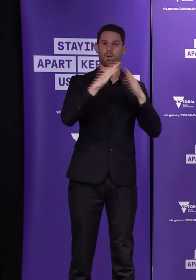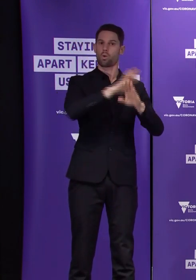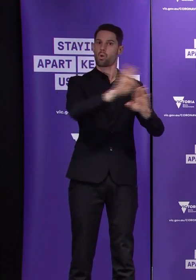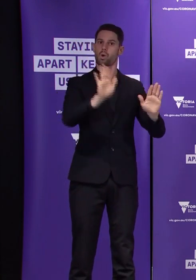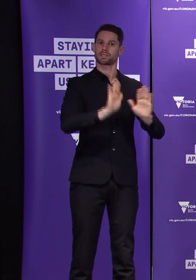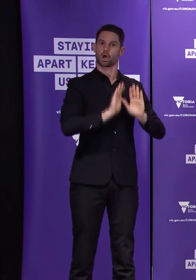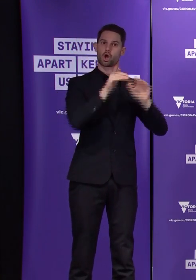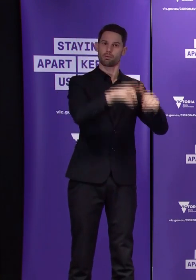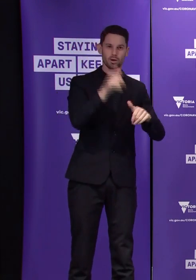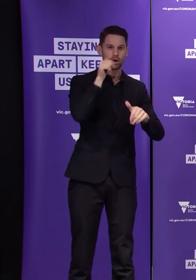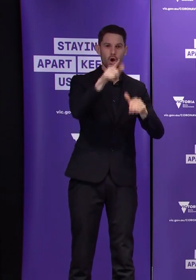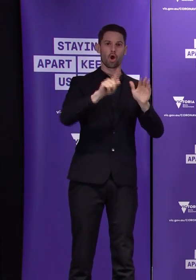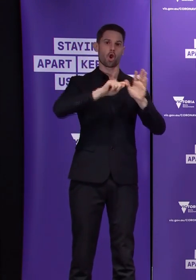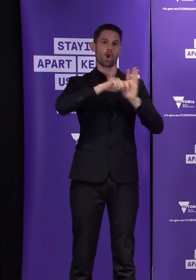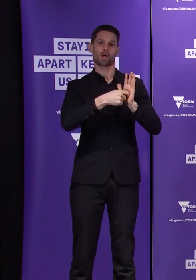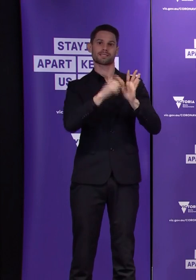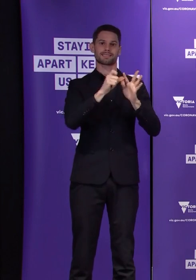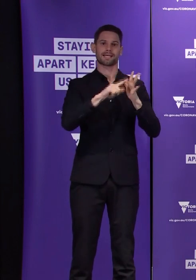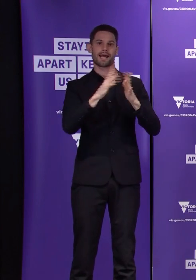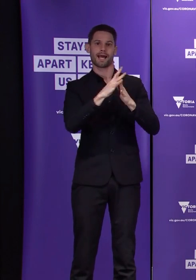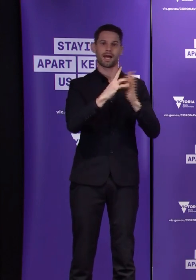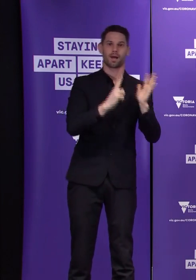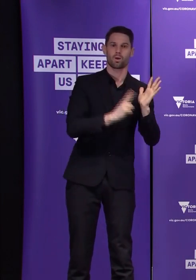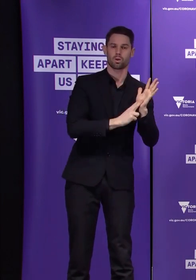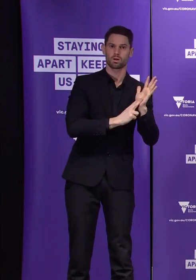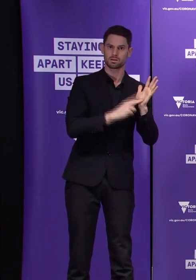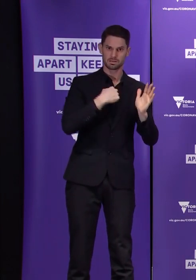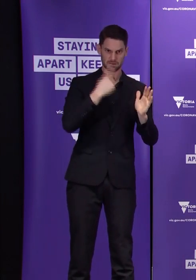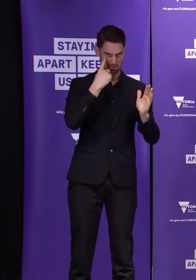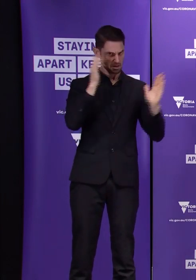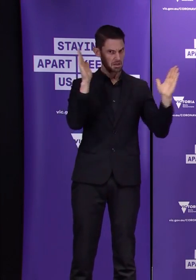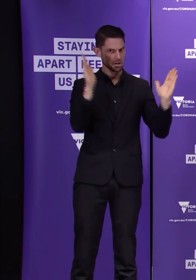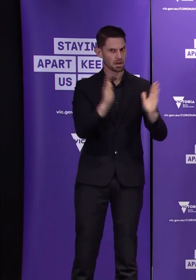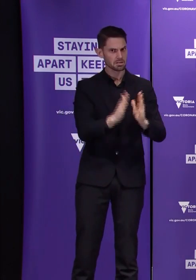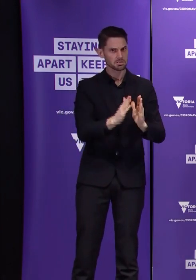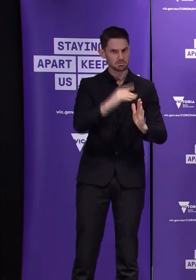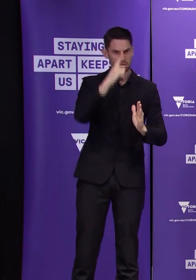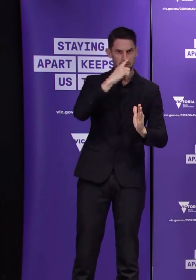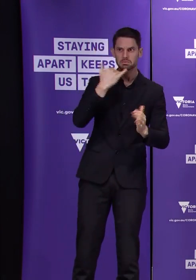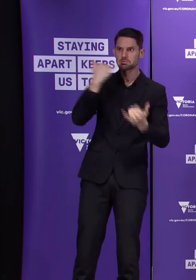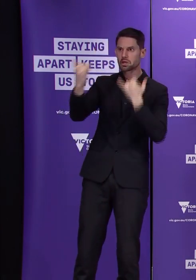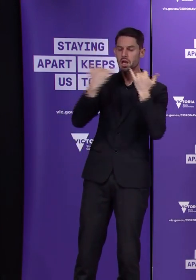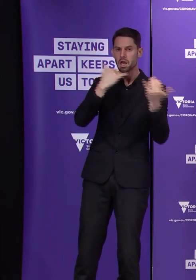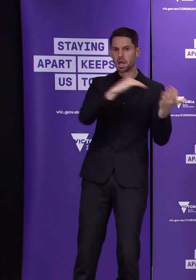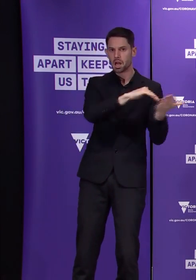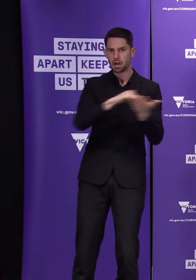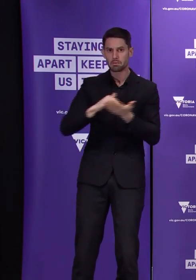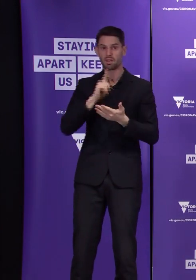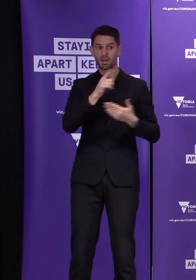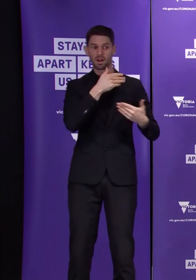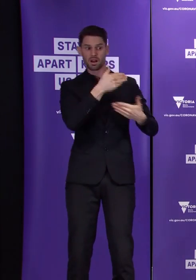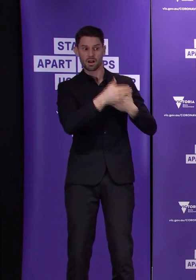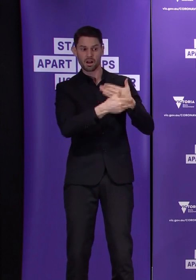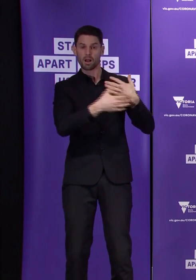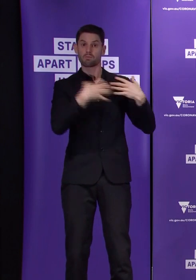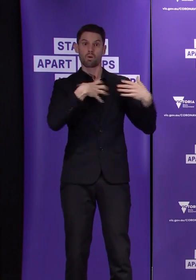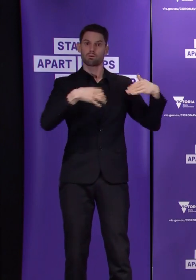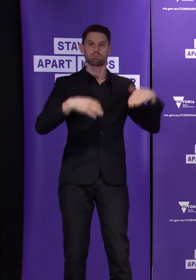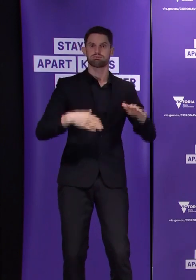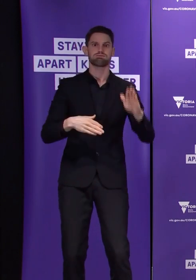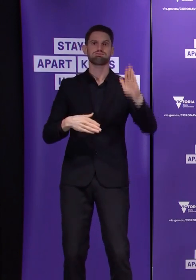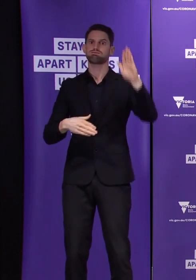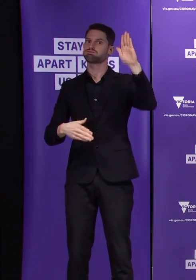in that first phase. And then it started to correct, and we started to see an upward trajectory in reporting of family